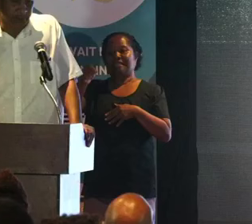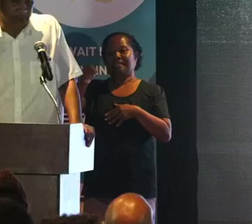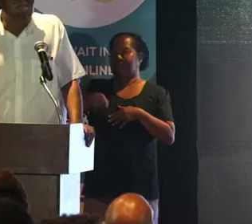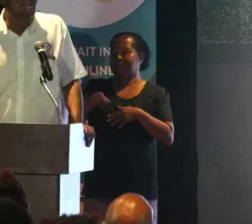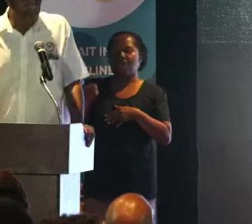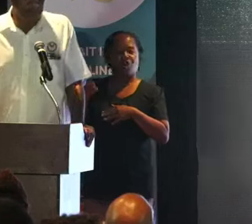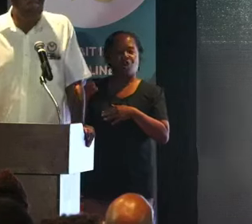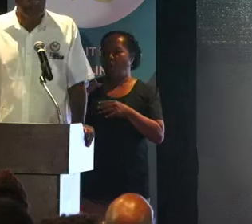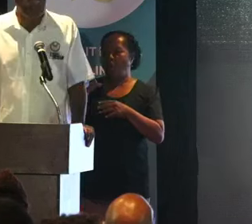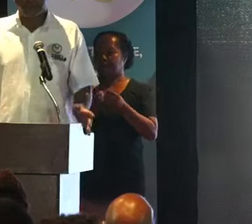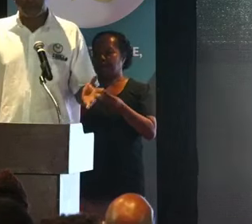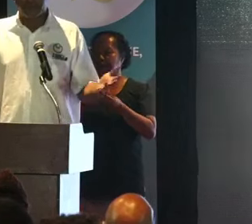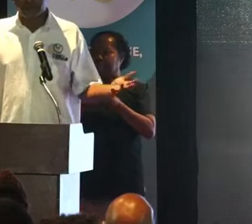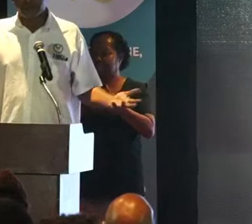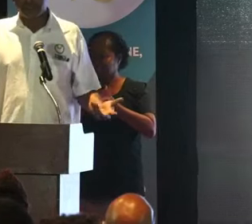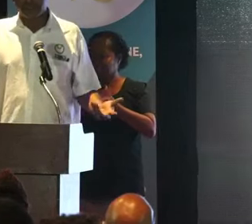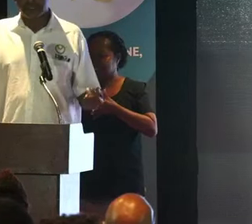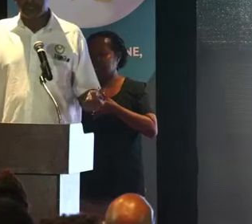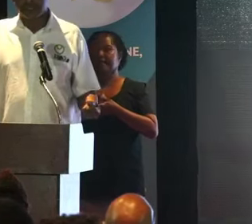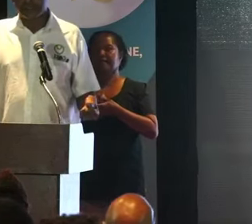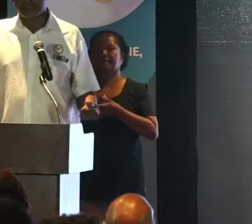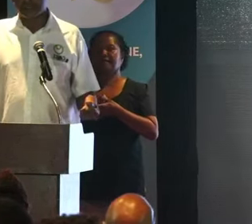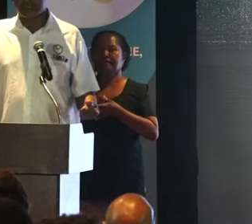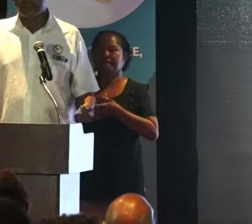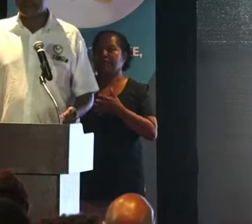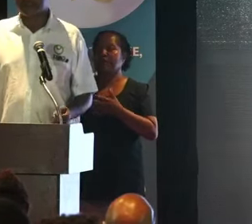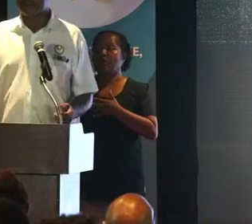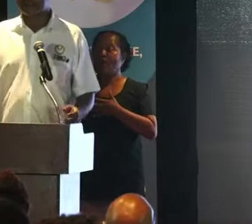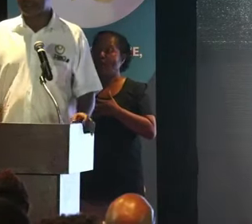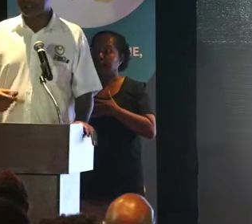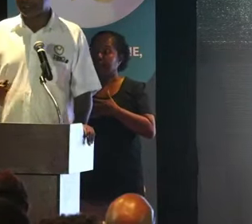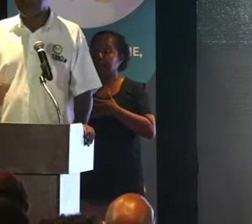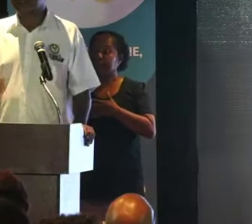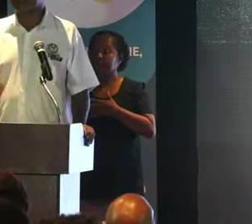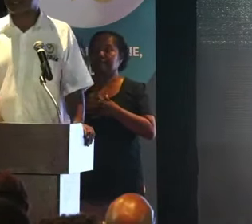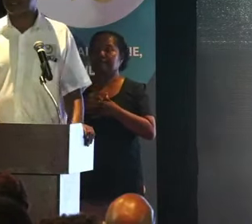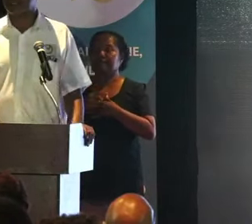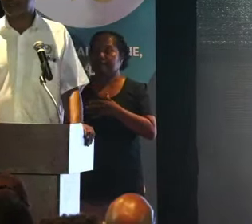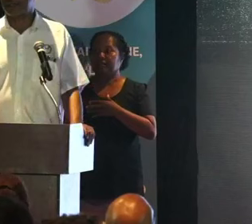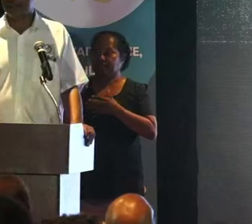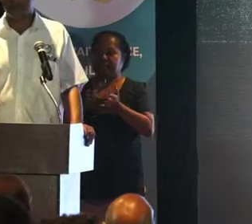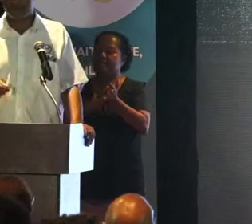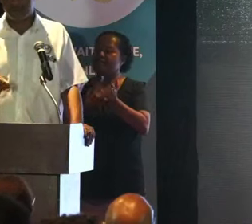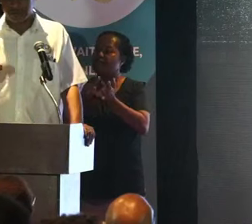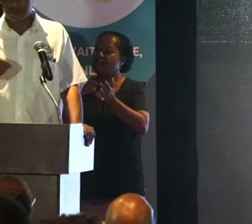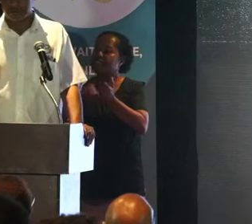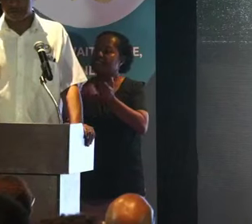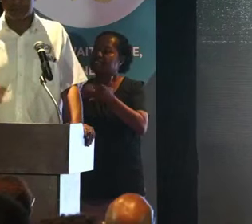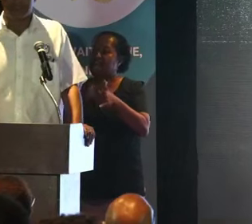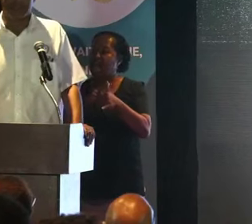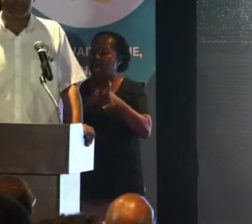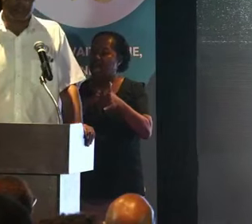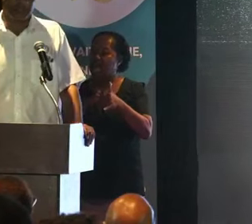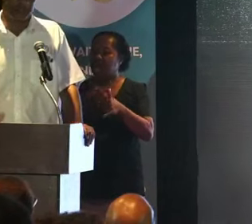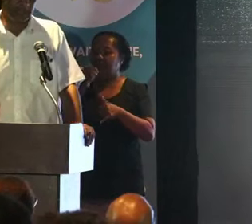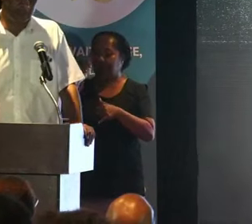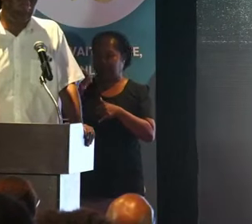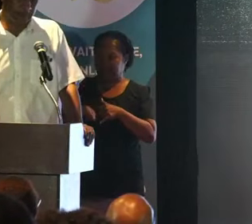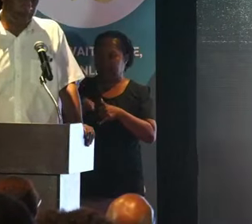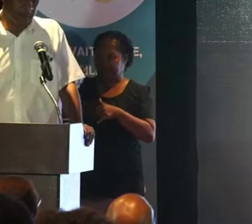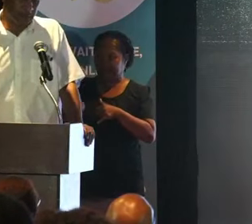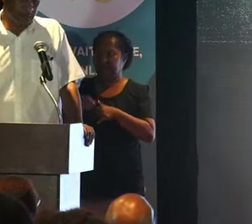cash. But if you are going to use the online system, you will have to have a Visa card that can be able to be used to make payments